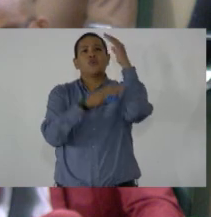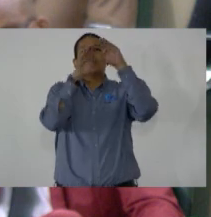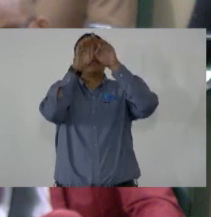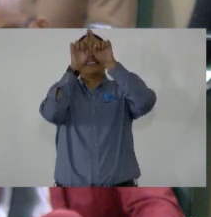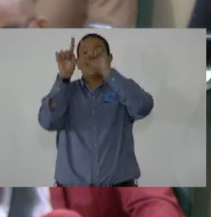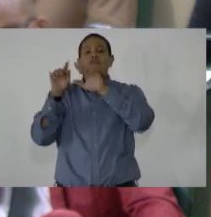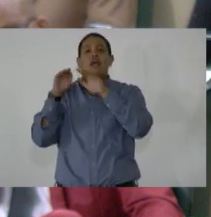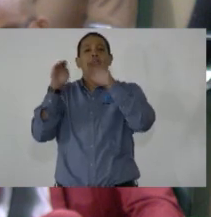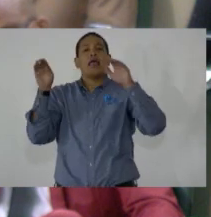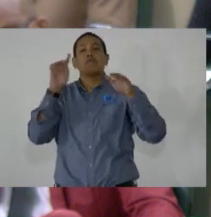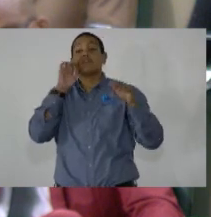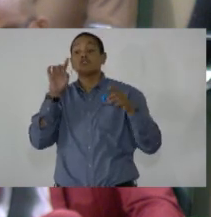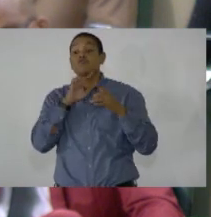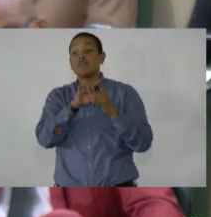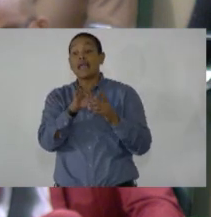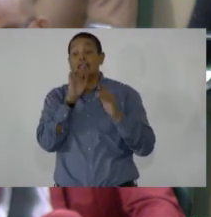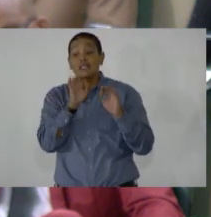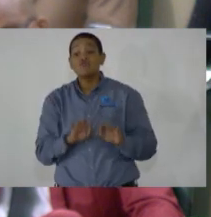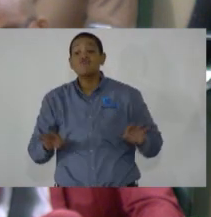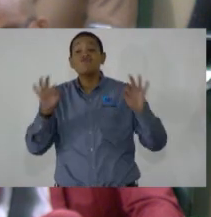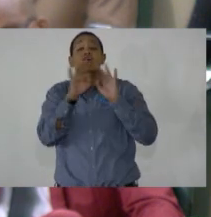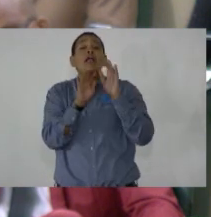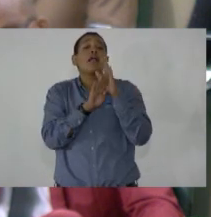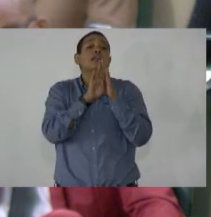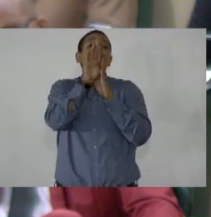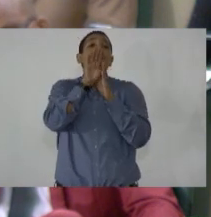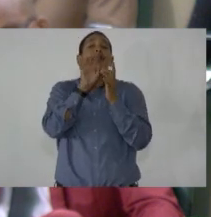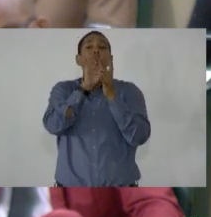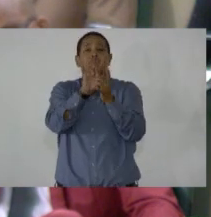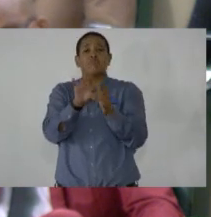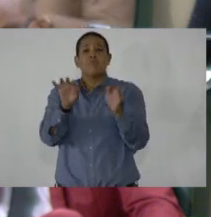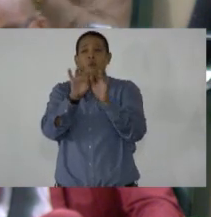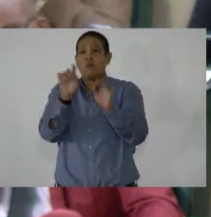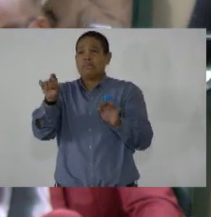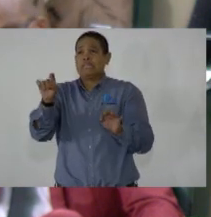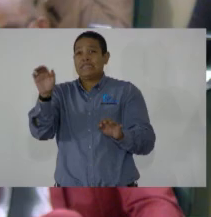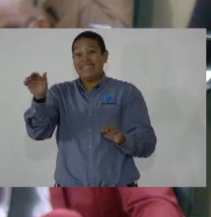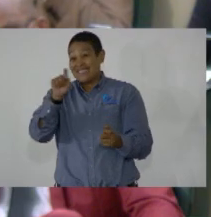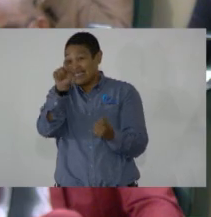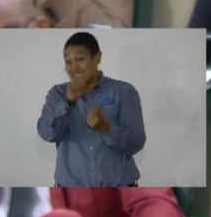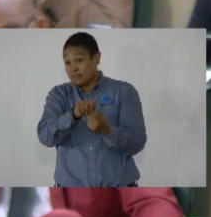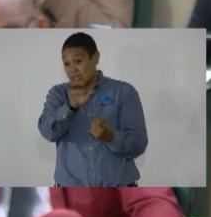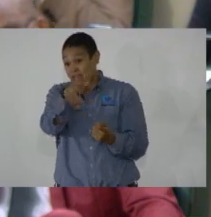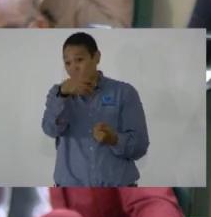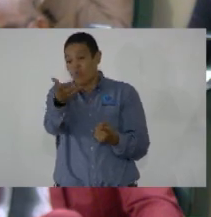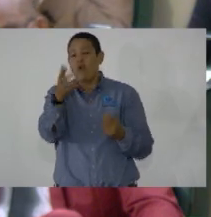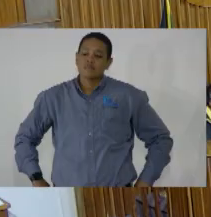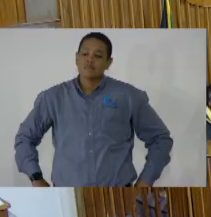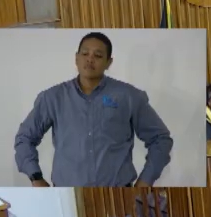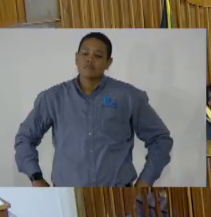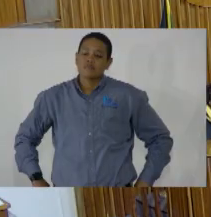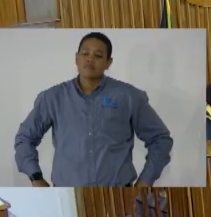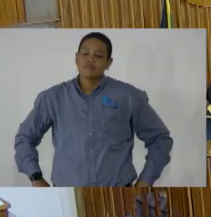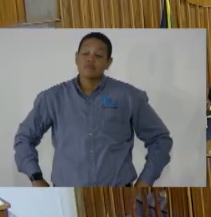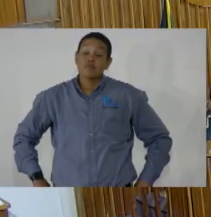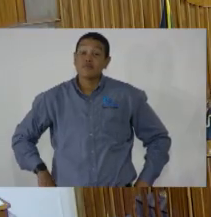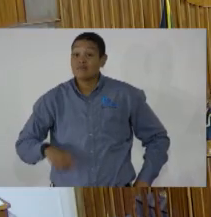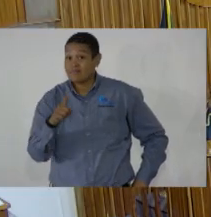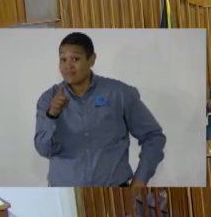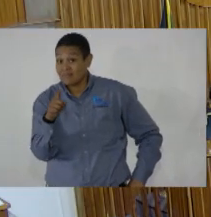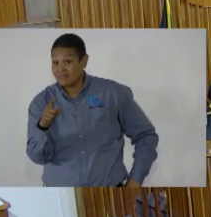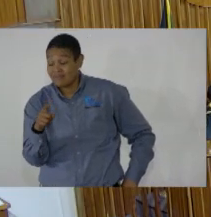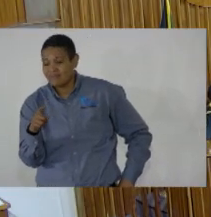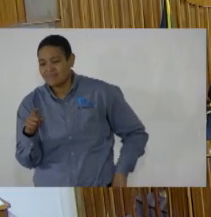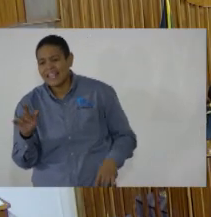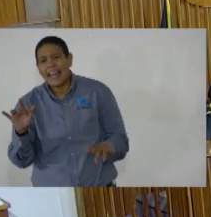issues of critical development importance, in particular climate change. Mr. Holness was addressing